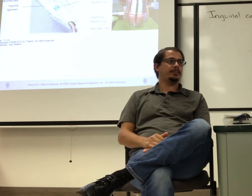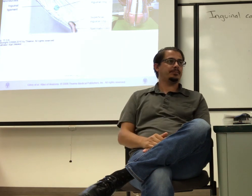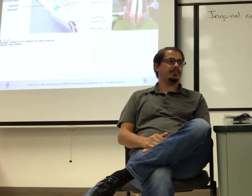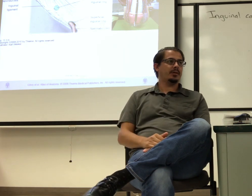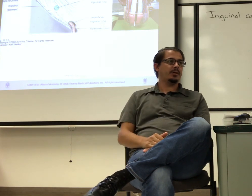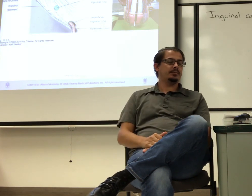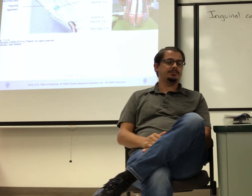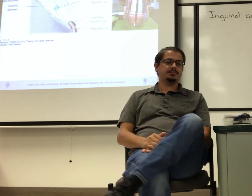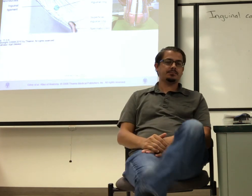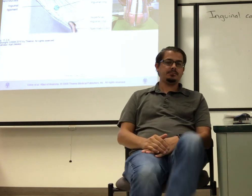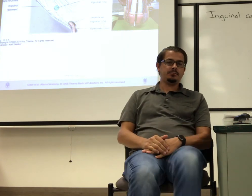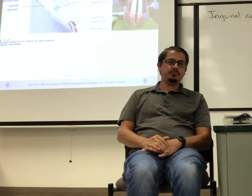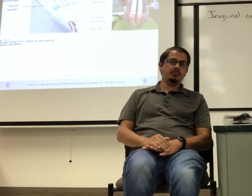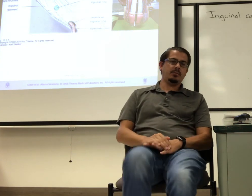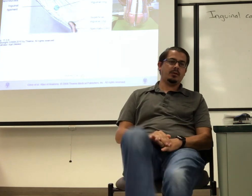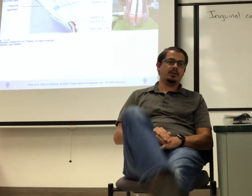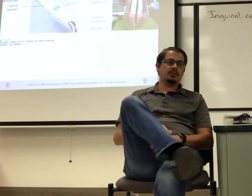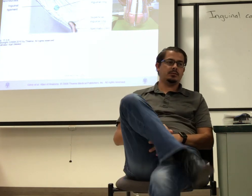It's a canal